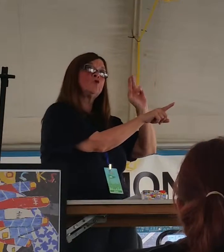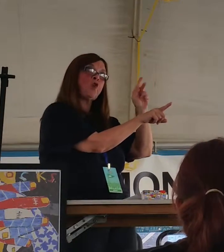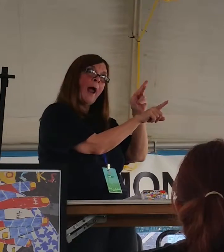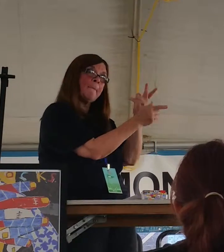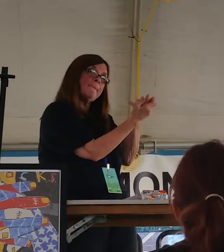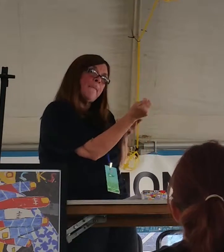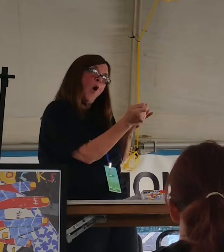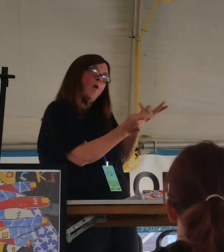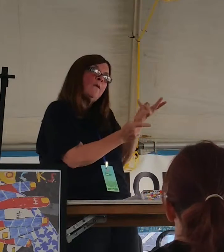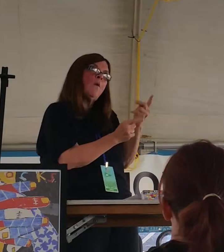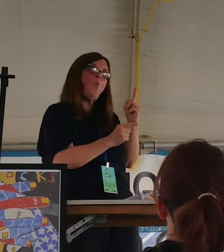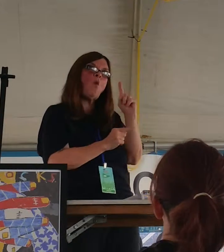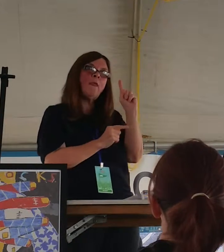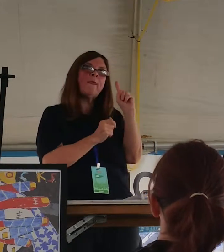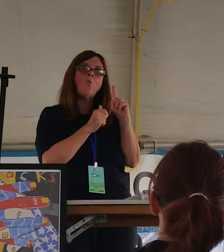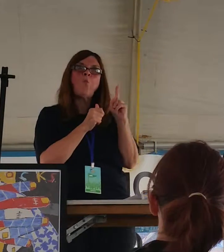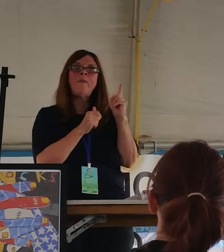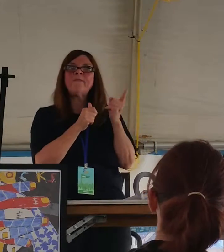Betty G. Miller is another artist that inspired me.